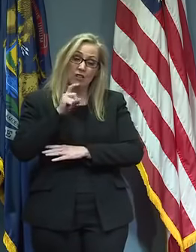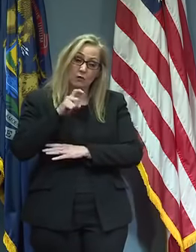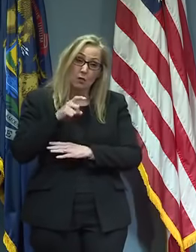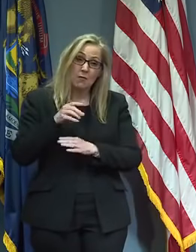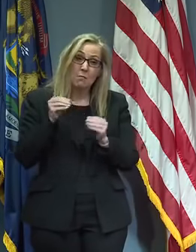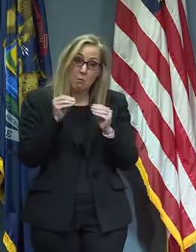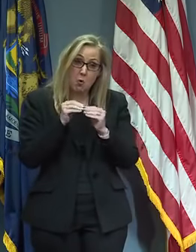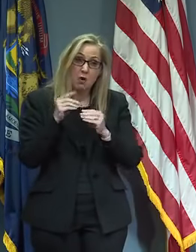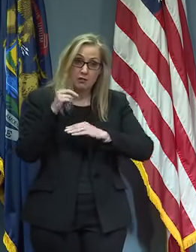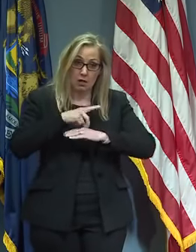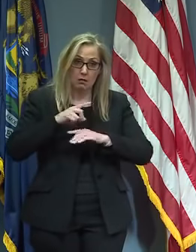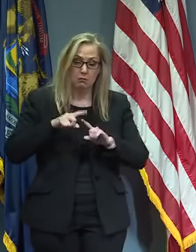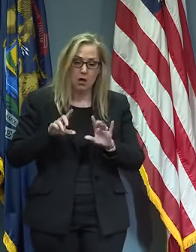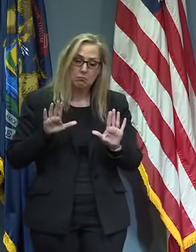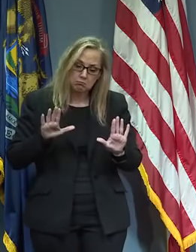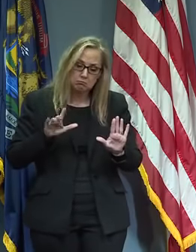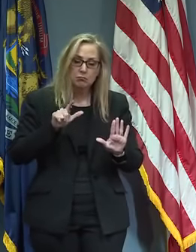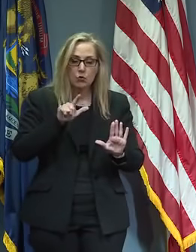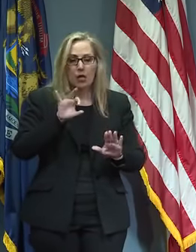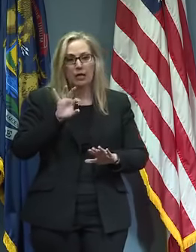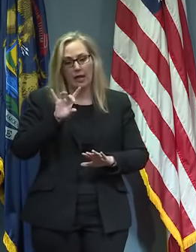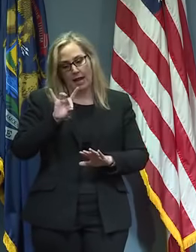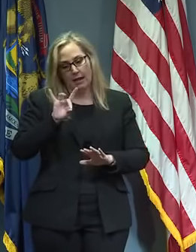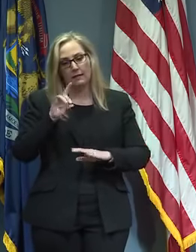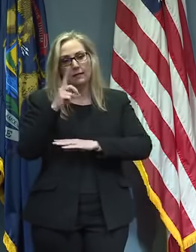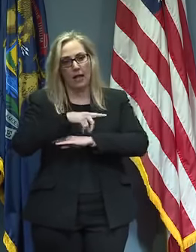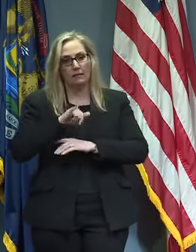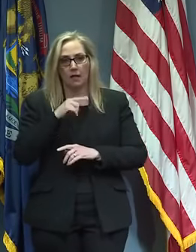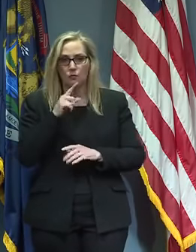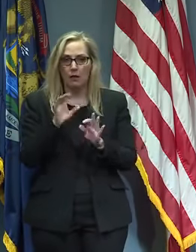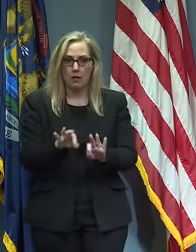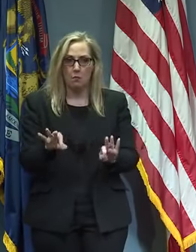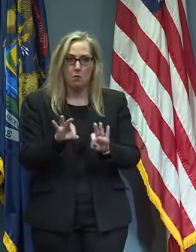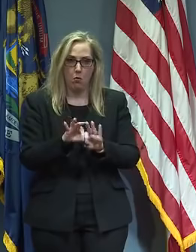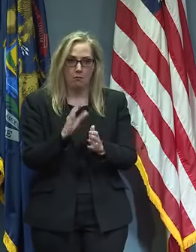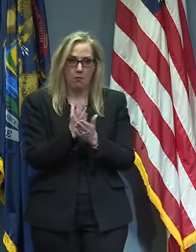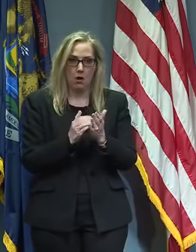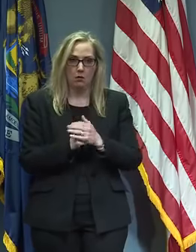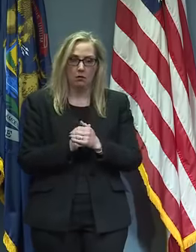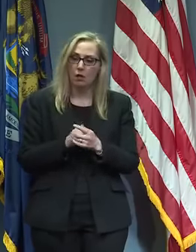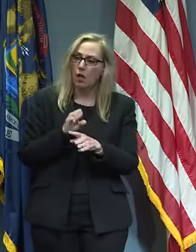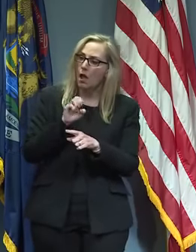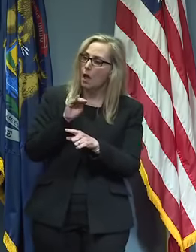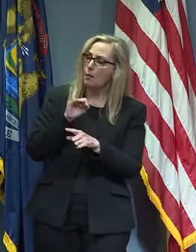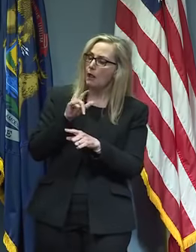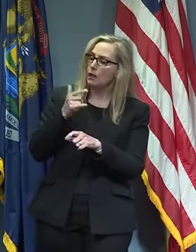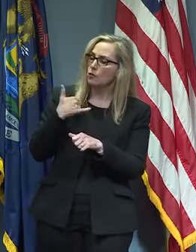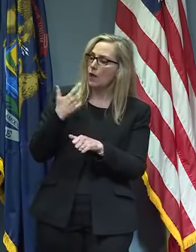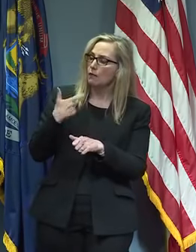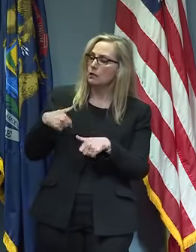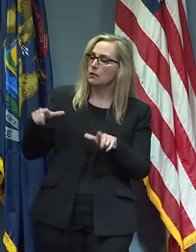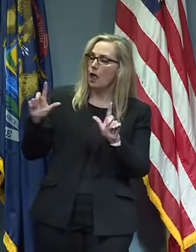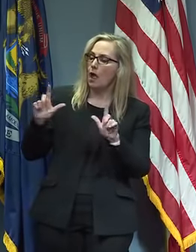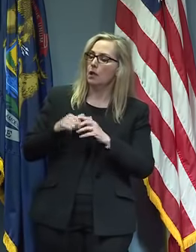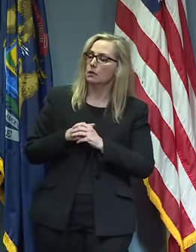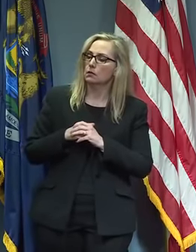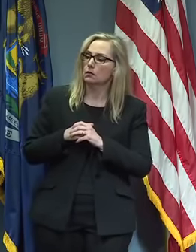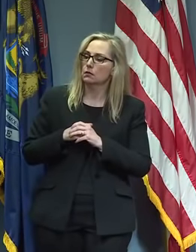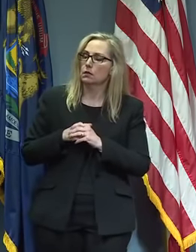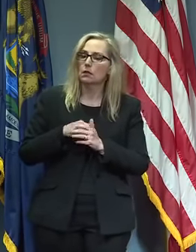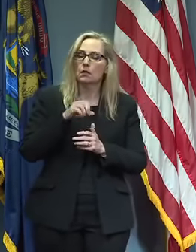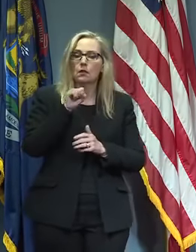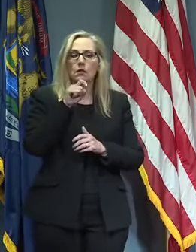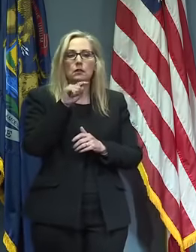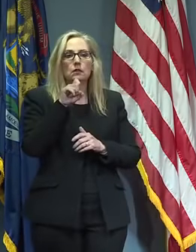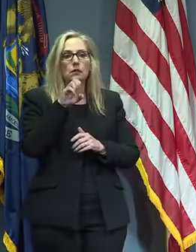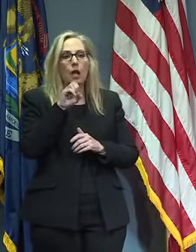but 28 days is another important step. And I would just point out, Emily, you got that one slide. A state of emergency